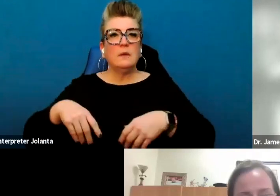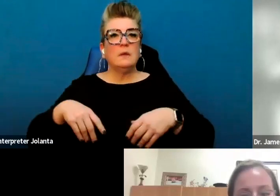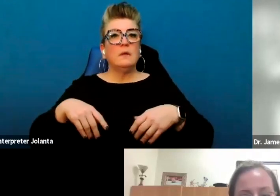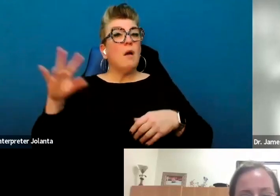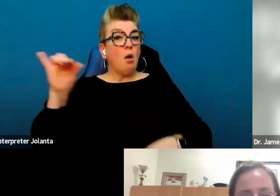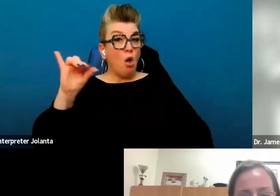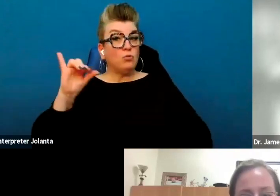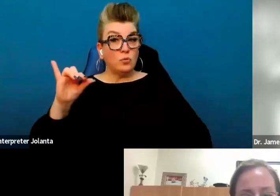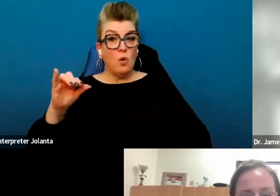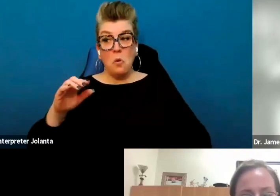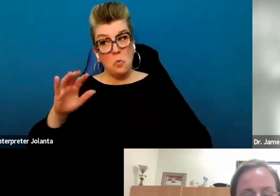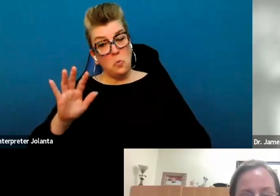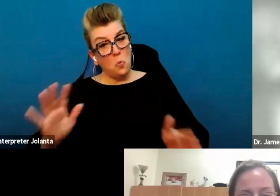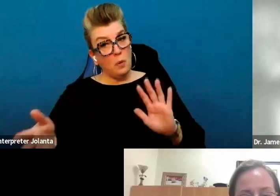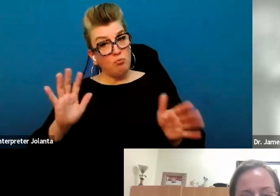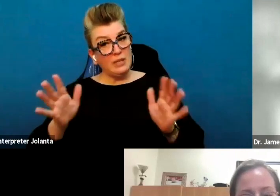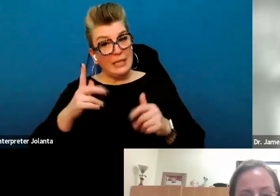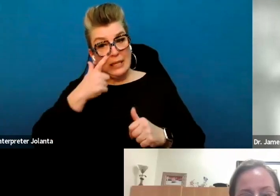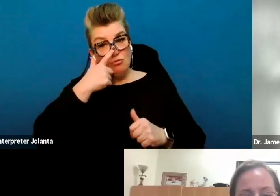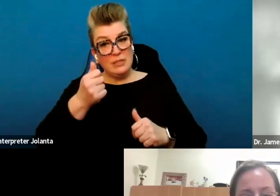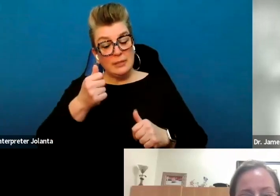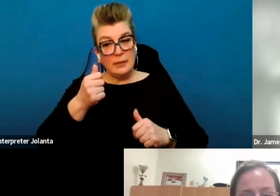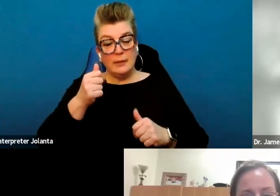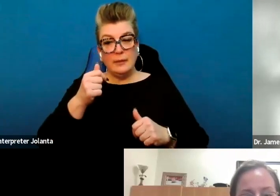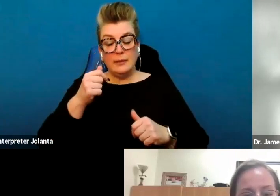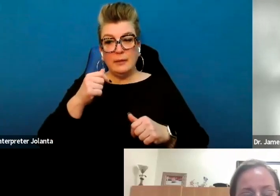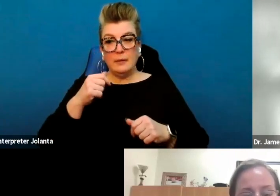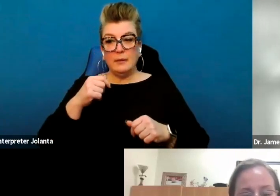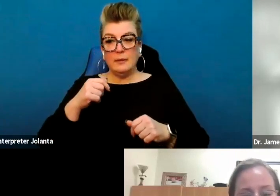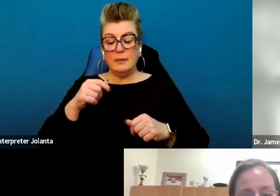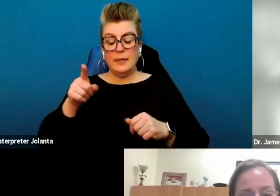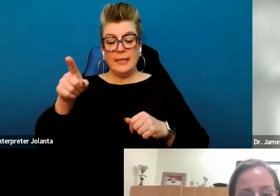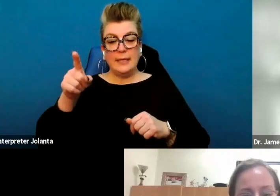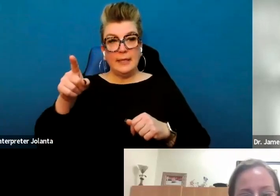also actually pretty interested in